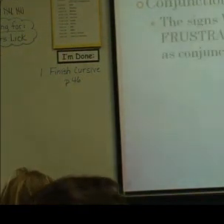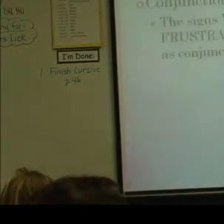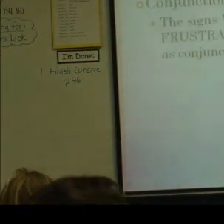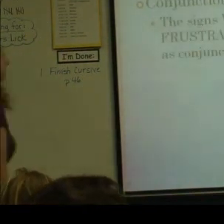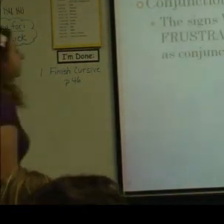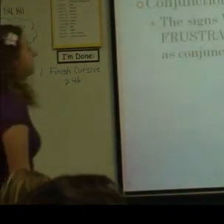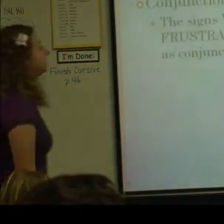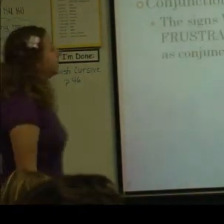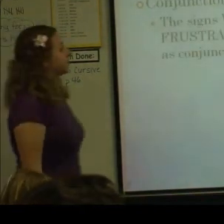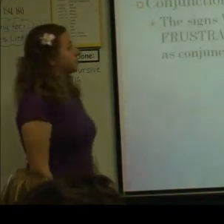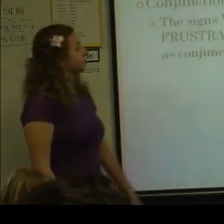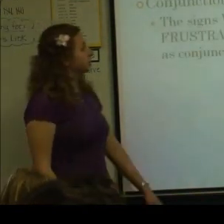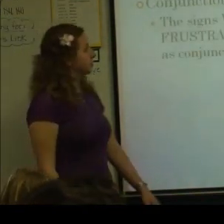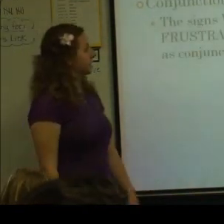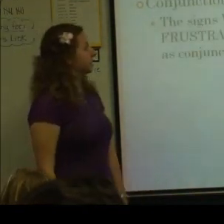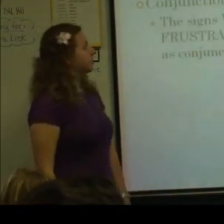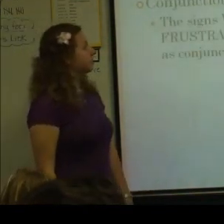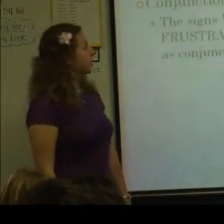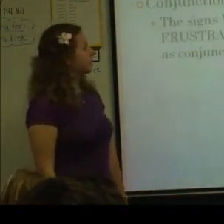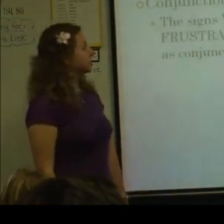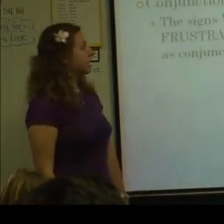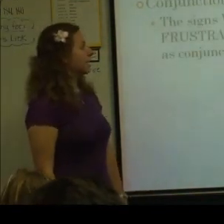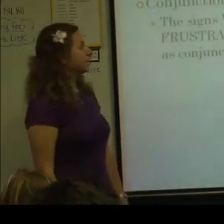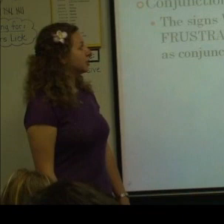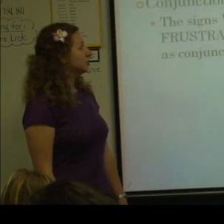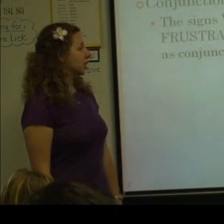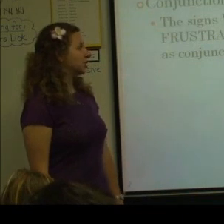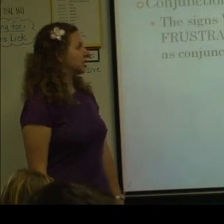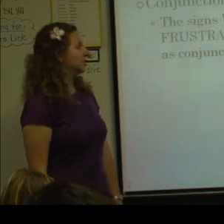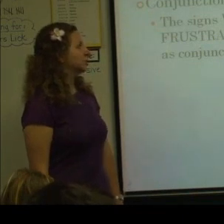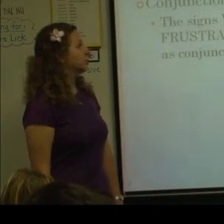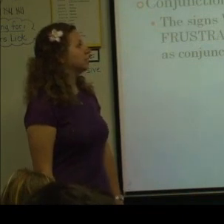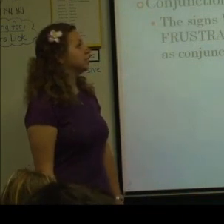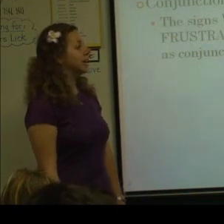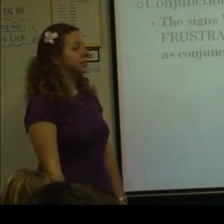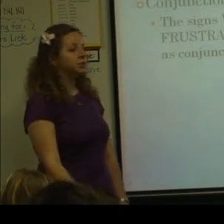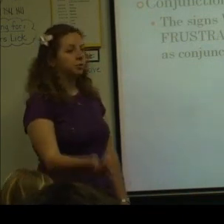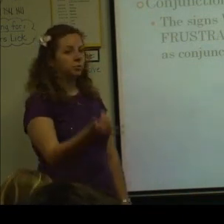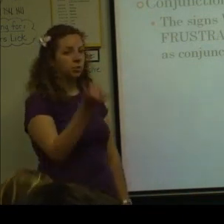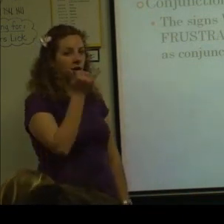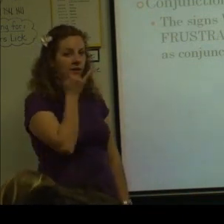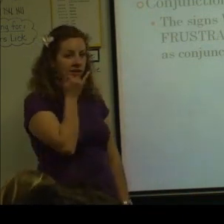Okay, now for this one, then we also have conjunctions. So the signs wrong,